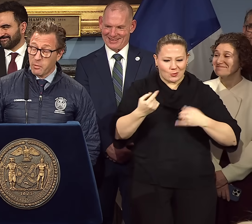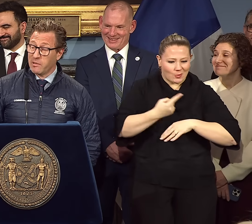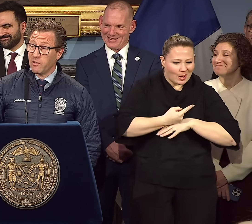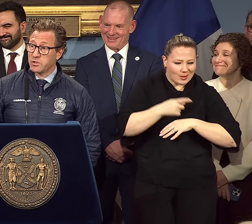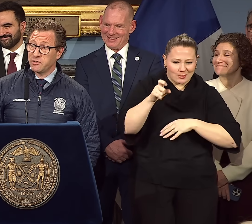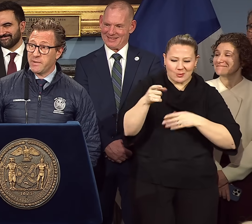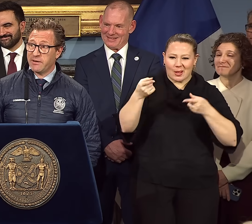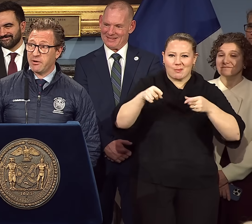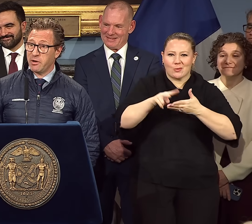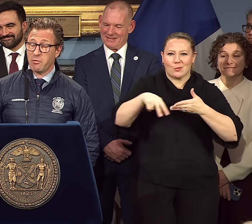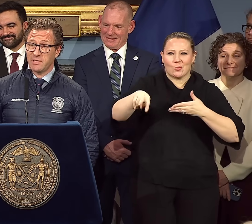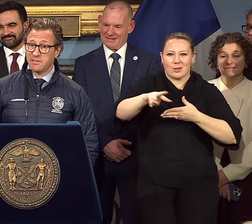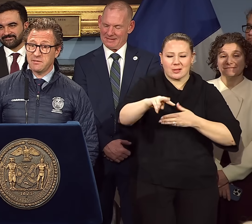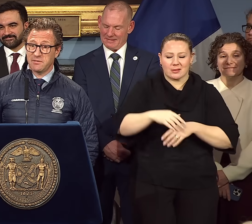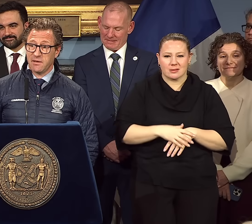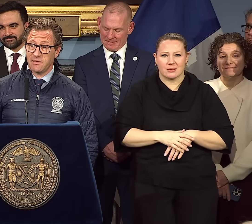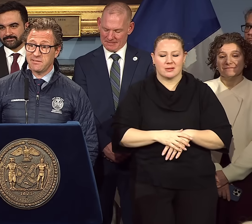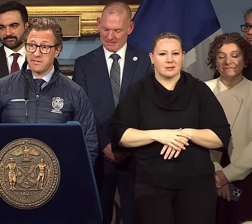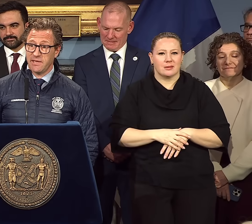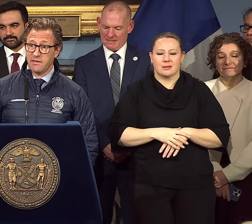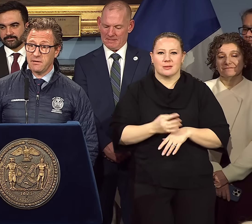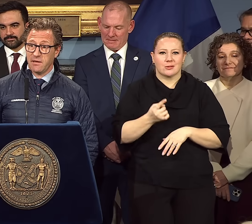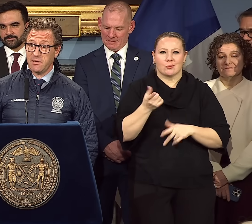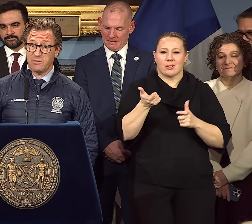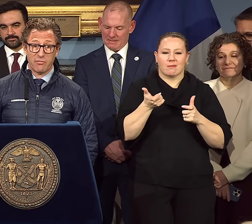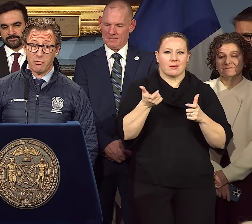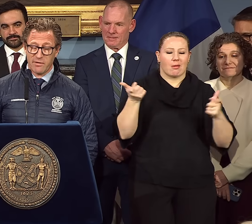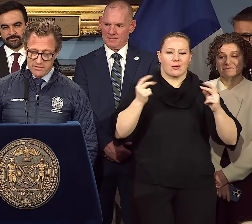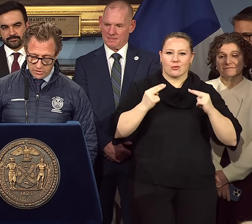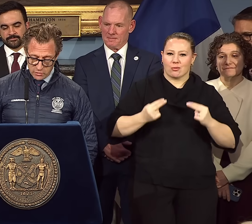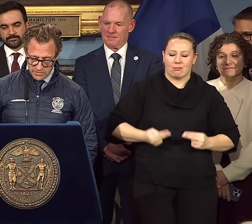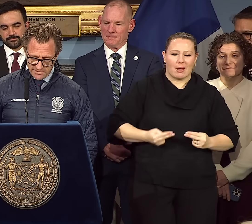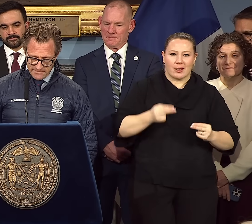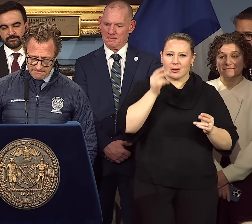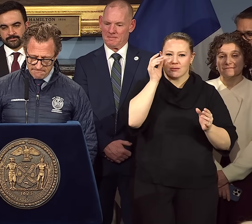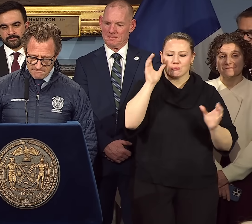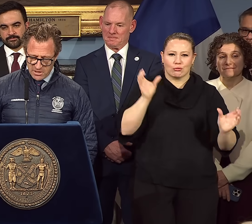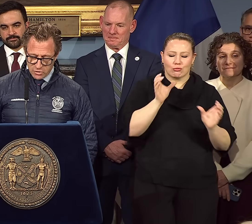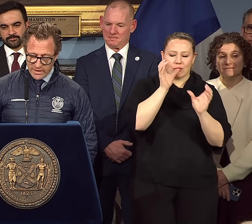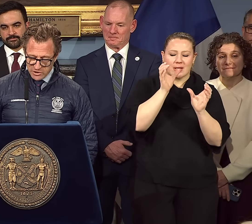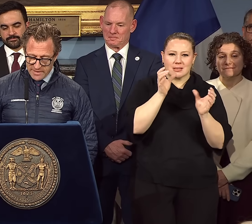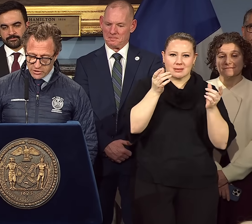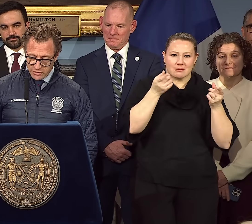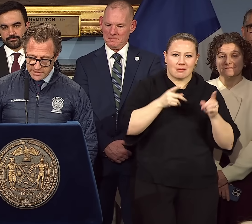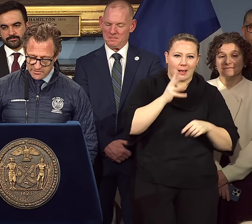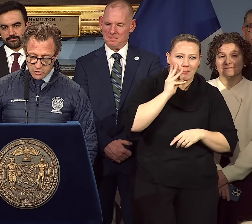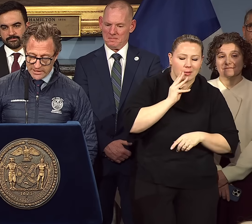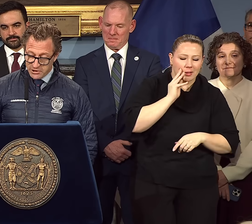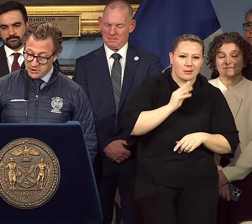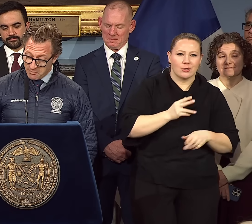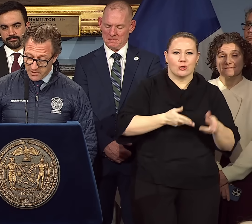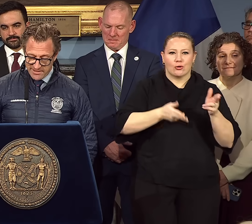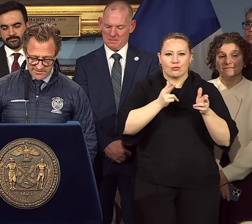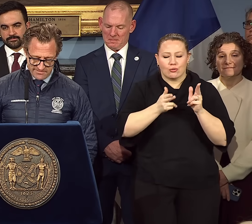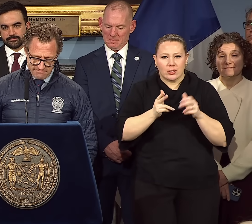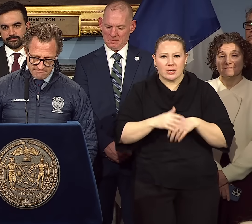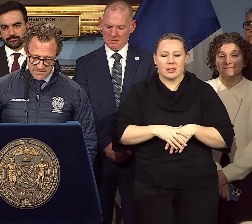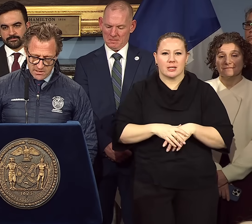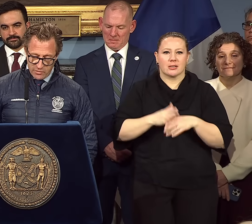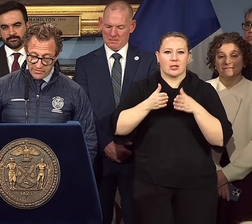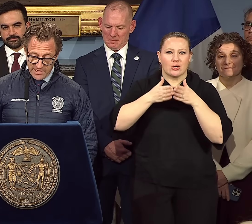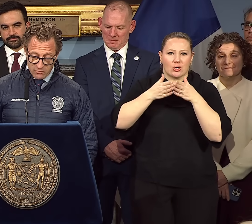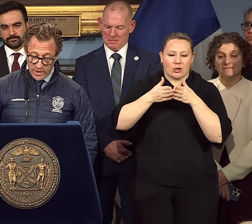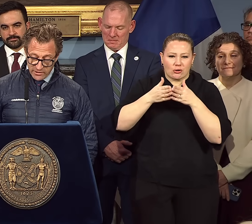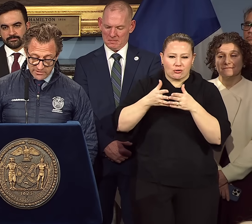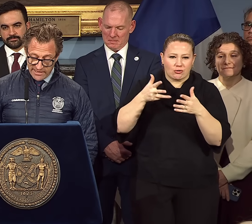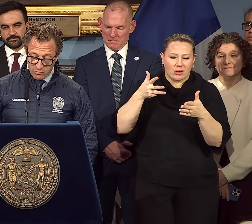Everything from one of the largest humanitarian crises this city that has ever arrived on our shores, tragic mass shootings, a tragic shipwreck.